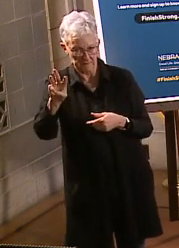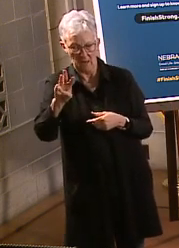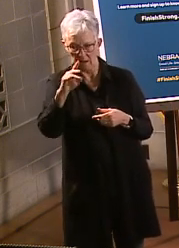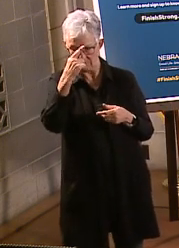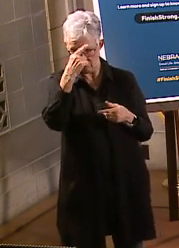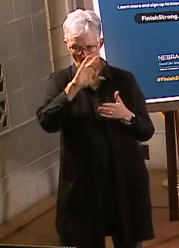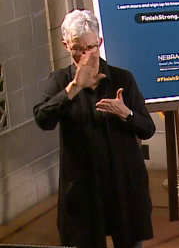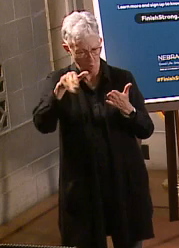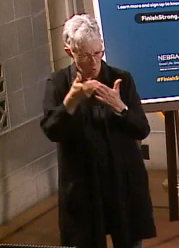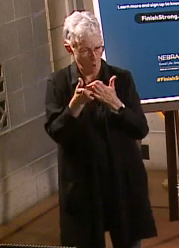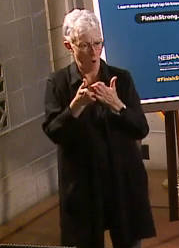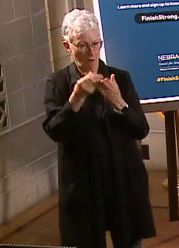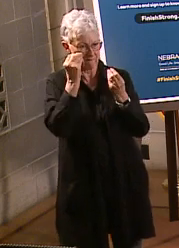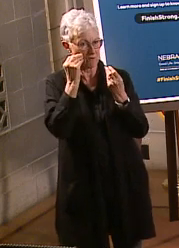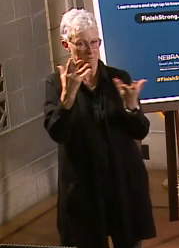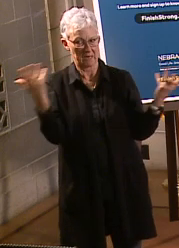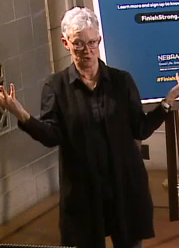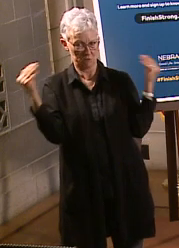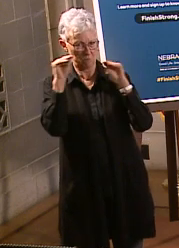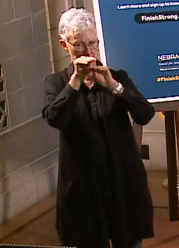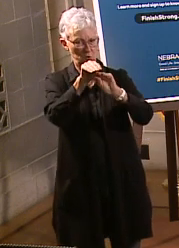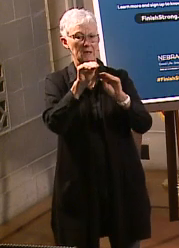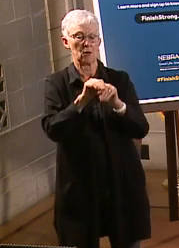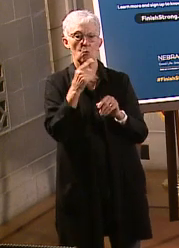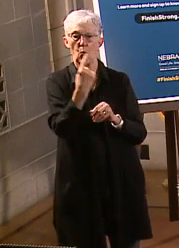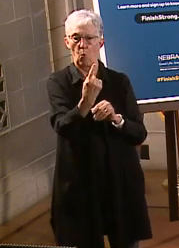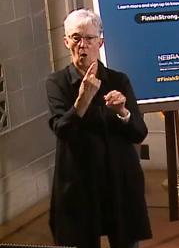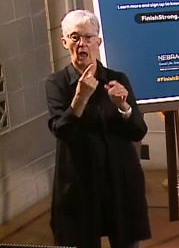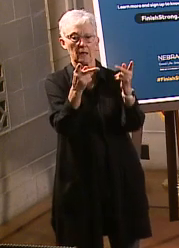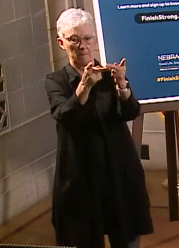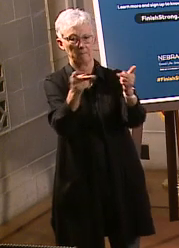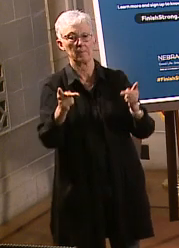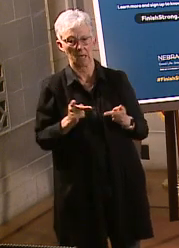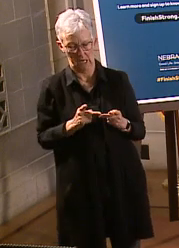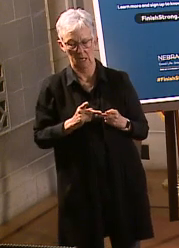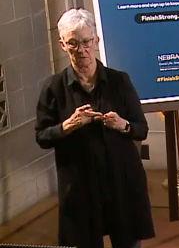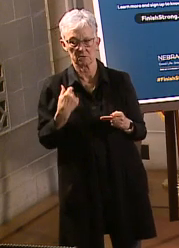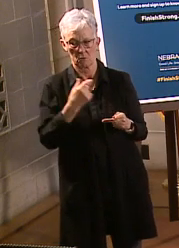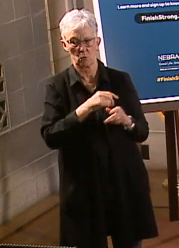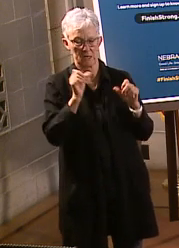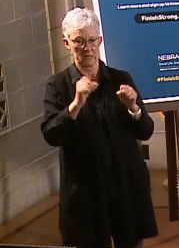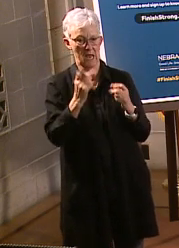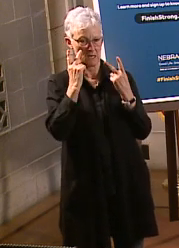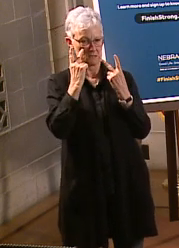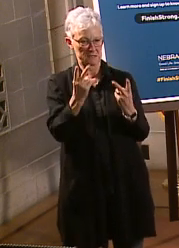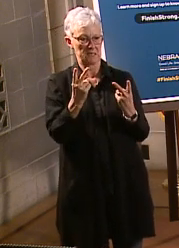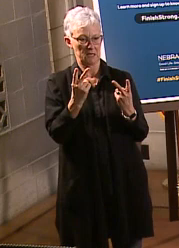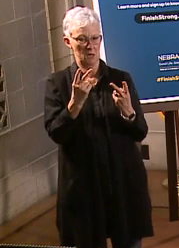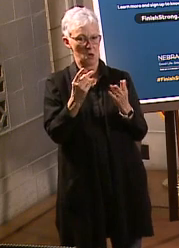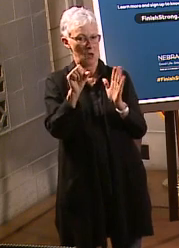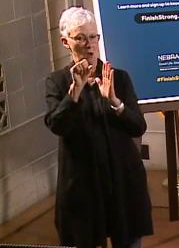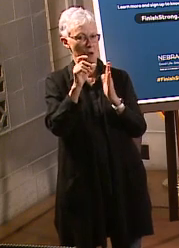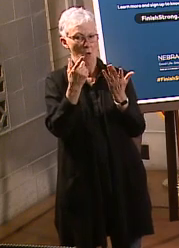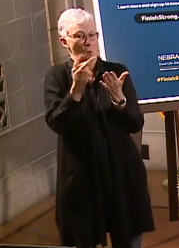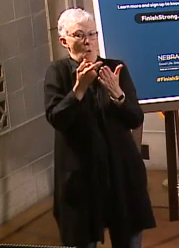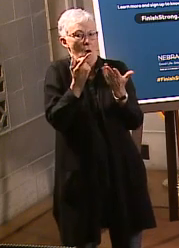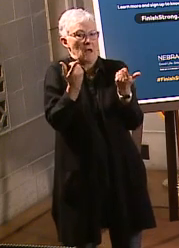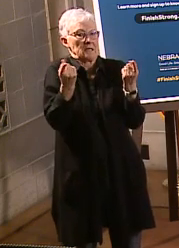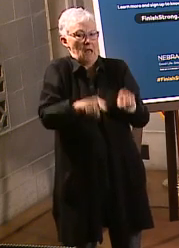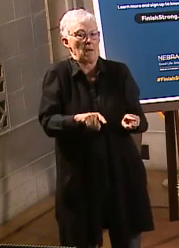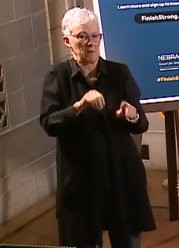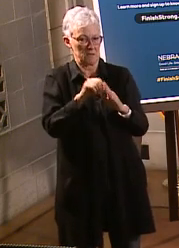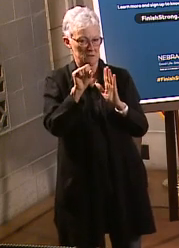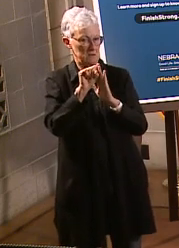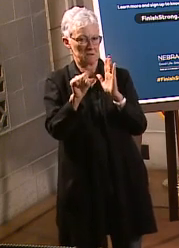need to have a system that is going to get kind of that global view of what's going on in Nebraska. And that's why we're rolling this out.